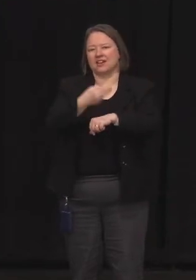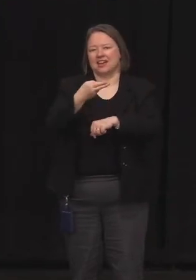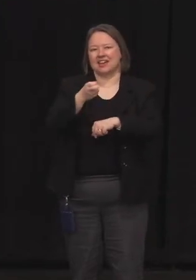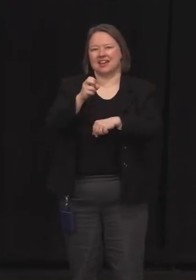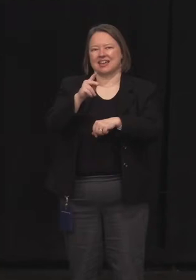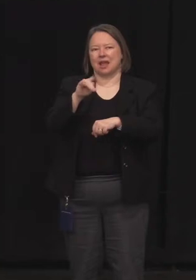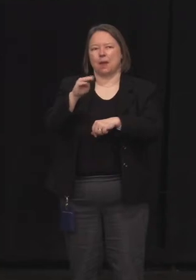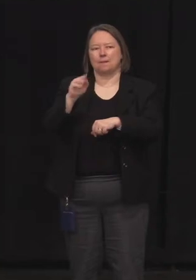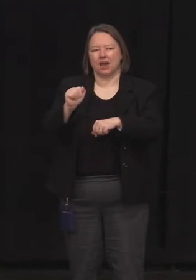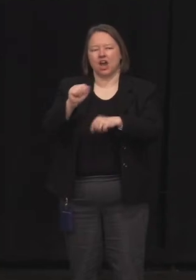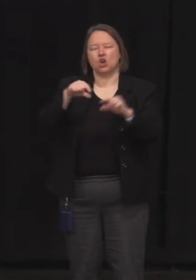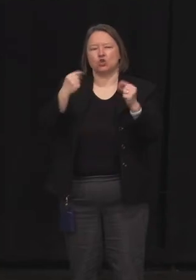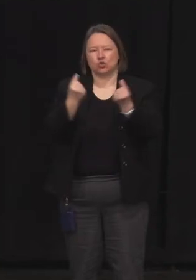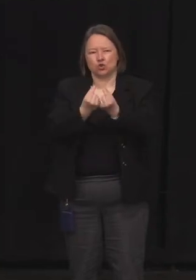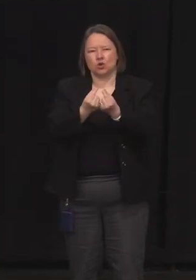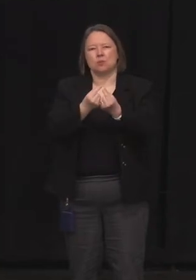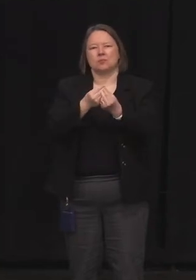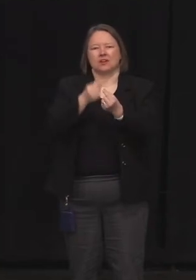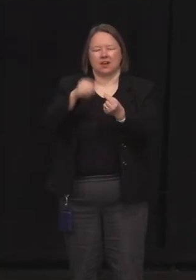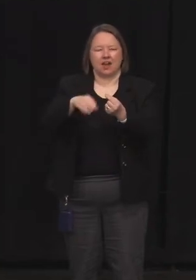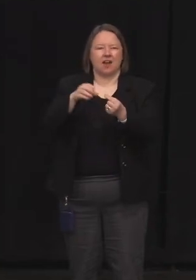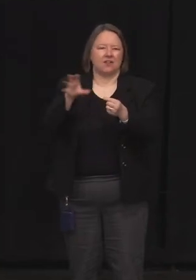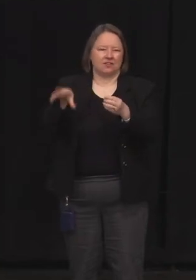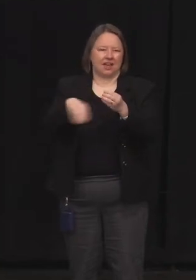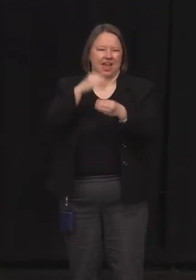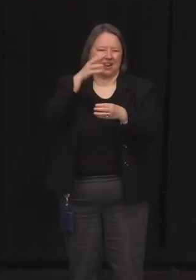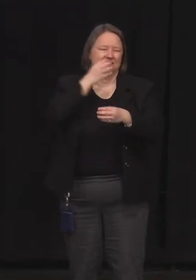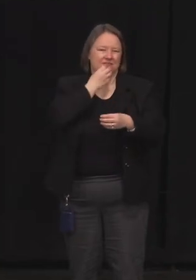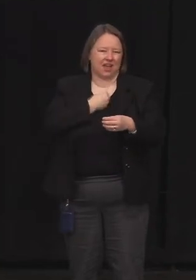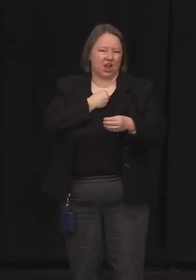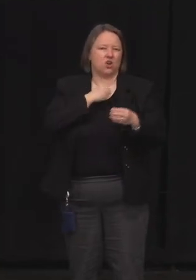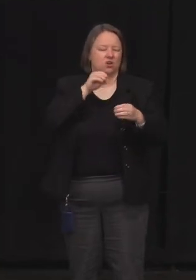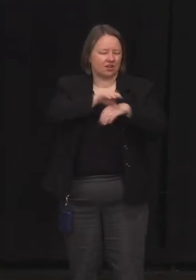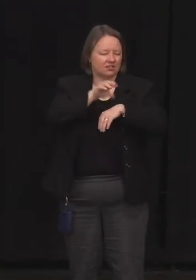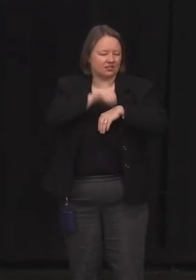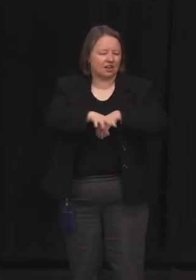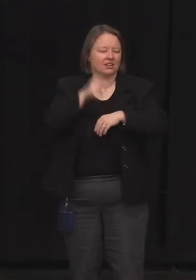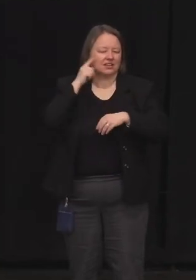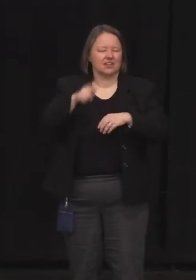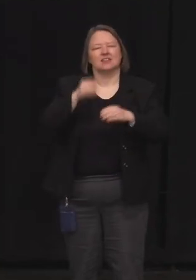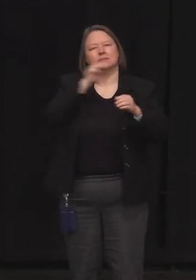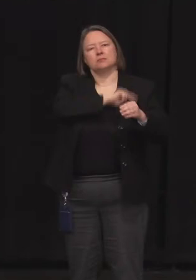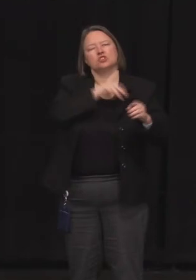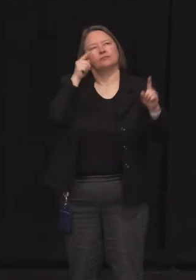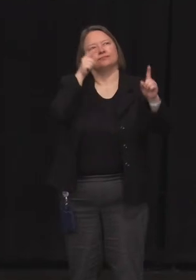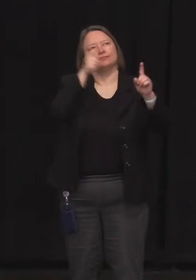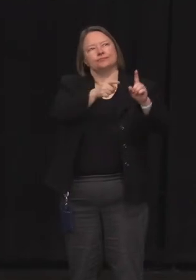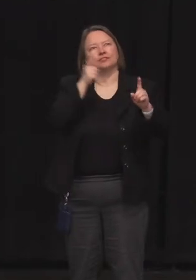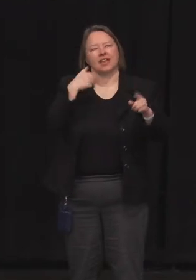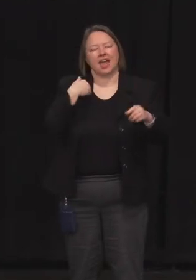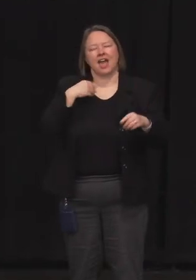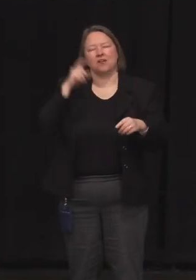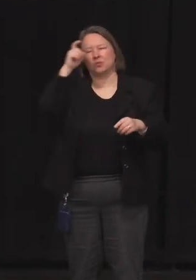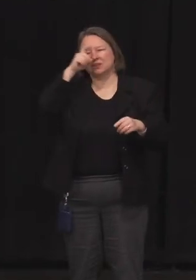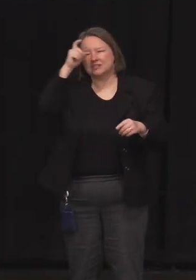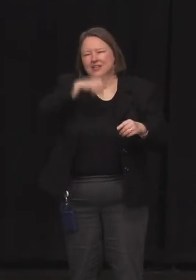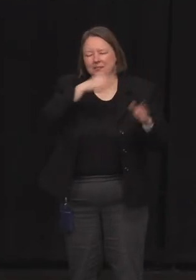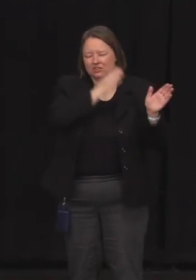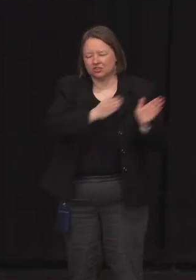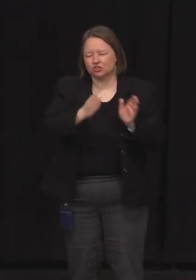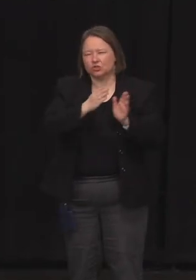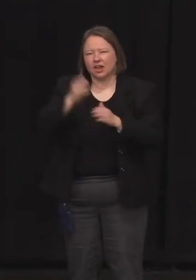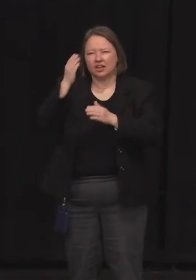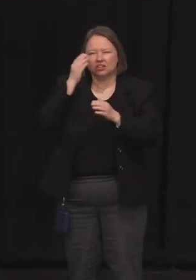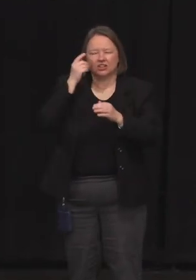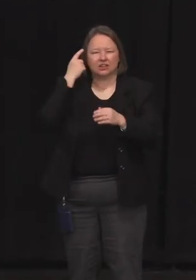Group, a value-added consultancy whose primary mission is to provide sound wisdom and strategy to a